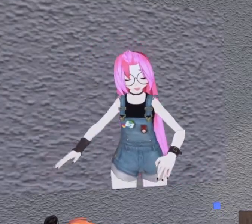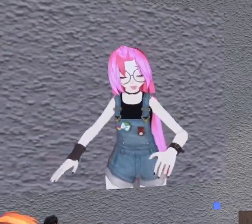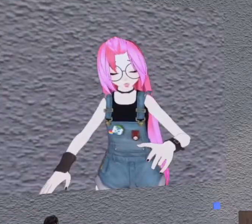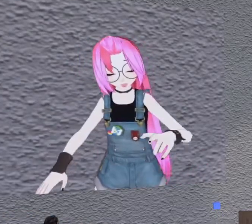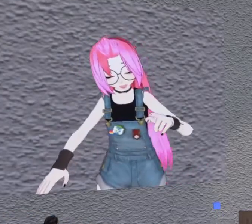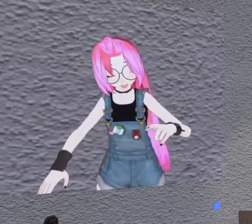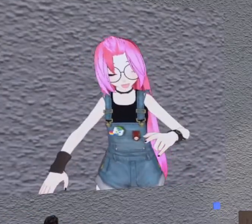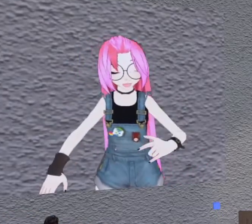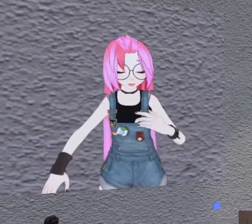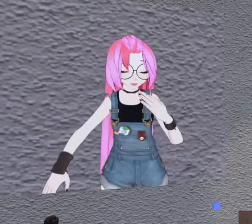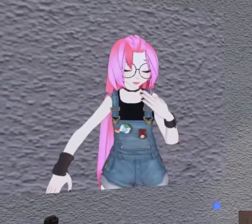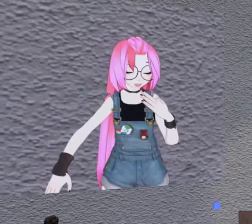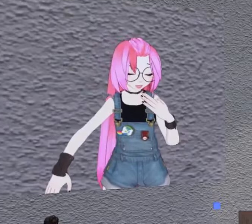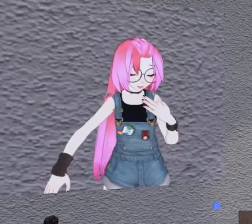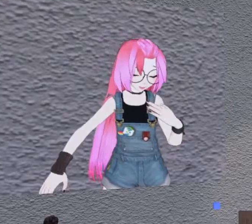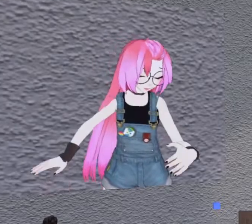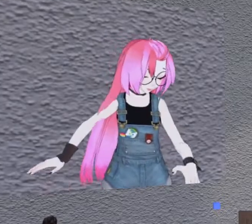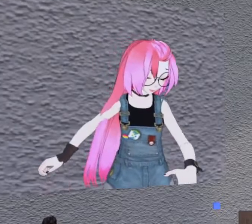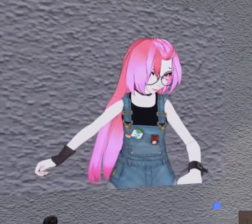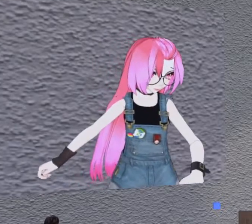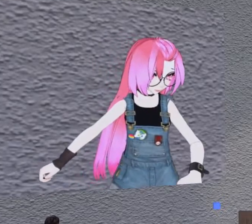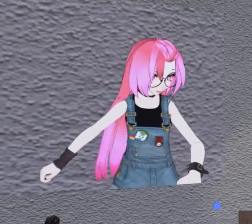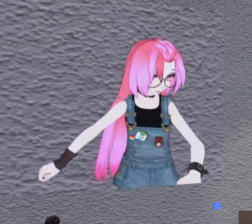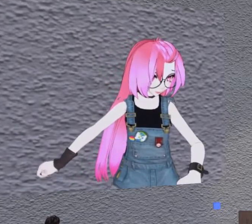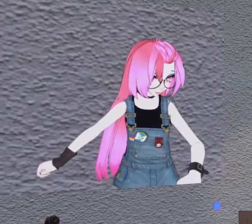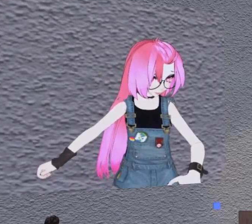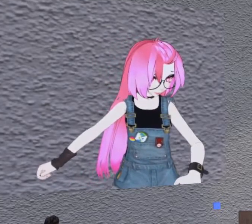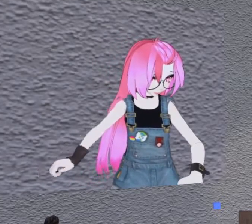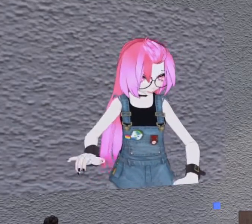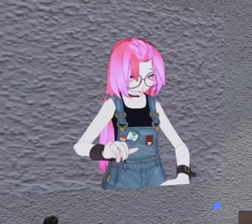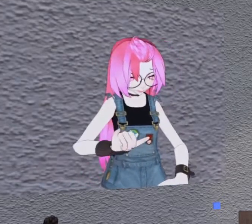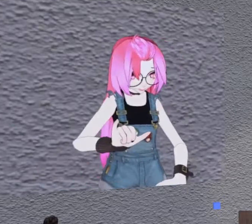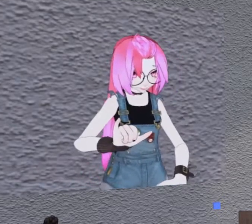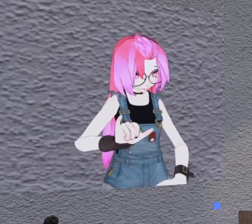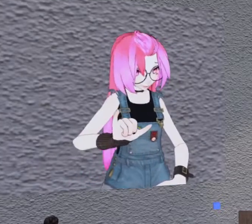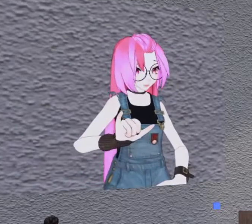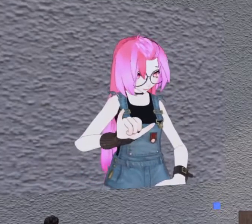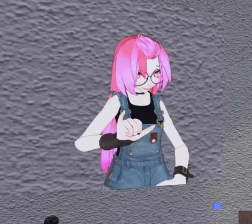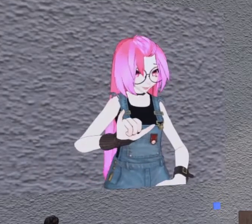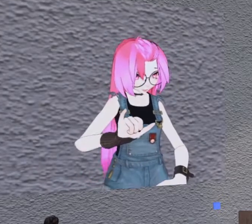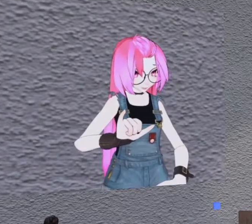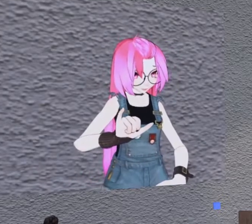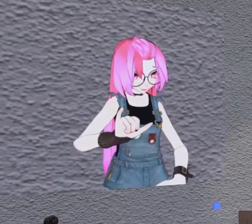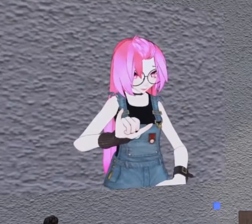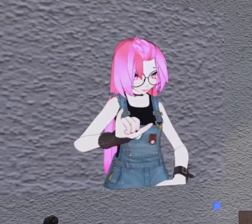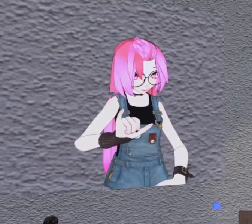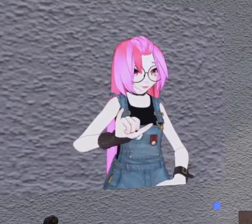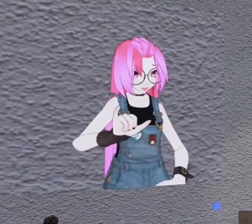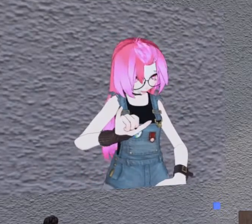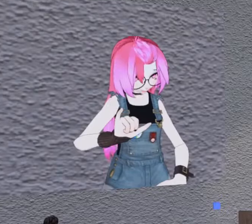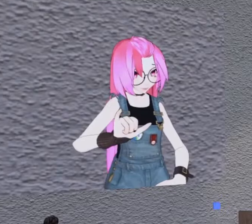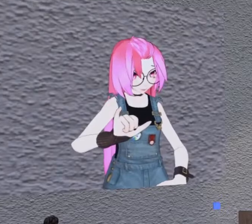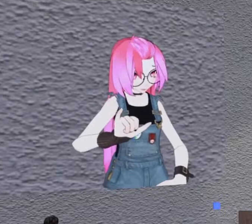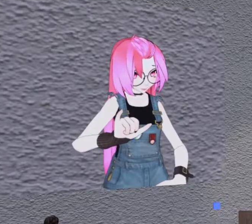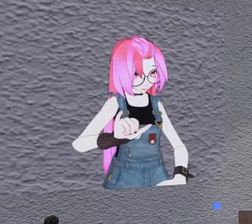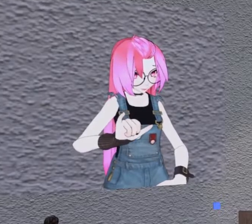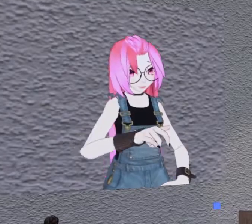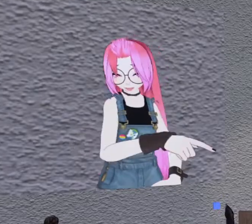amigo right there. All right, pretend I have a white hand on this and just a rock and roll on this. So should I just okay?